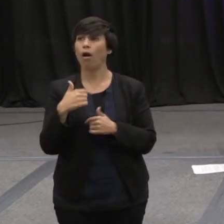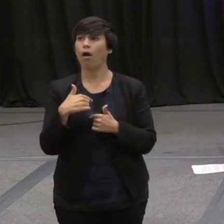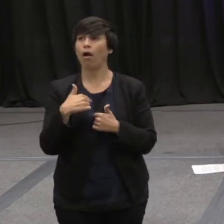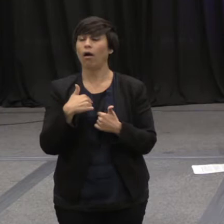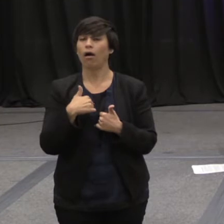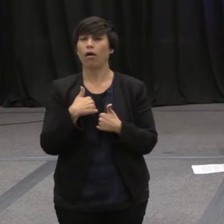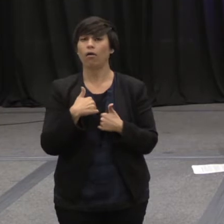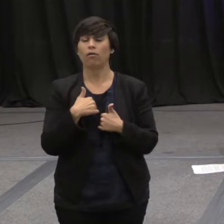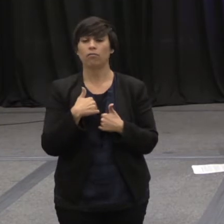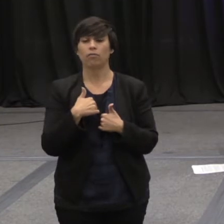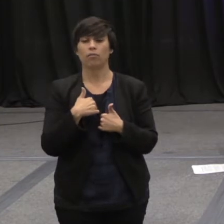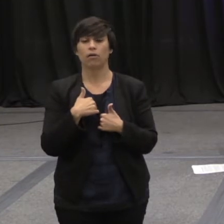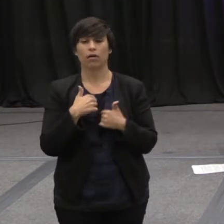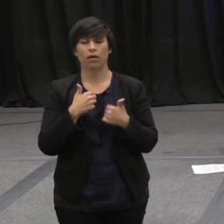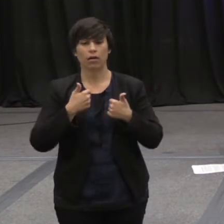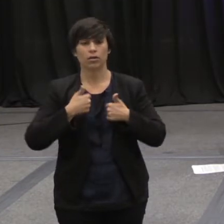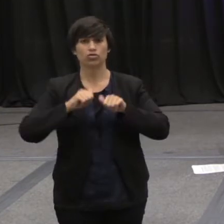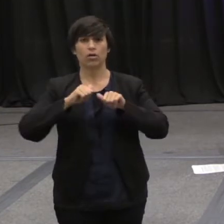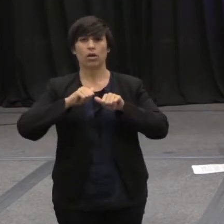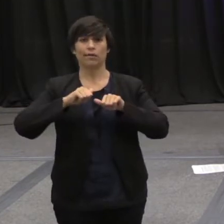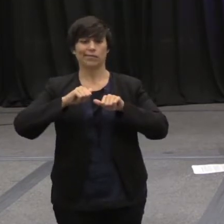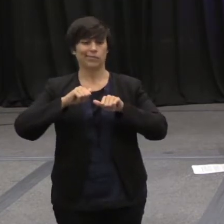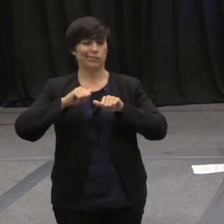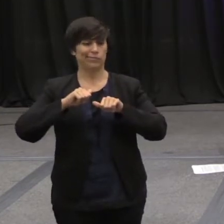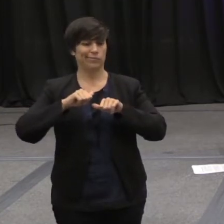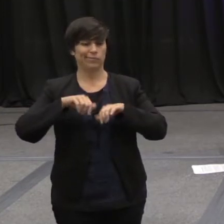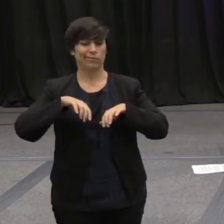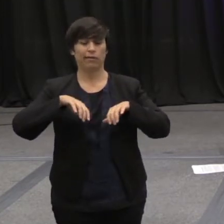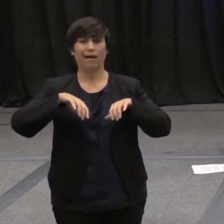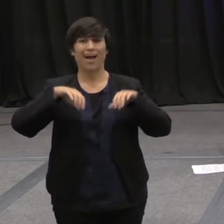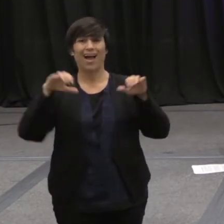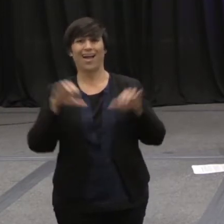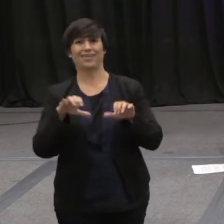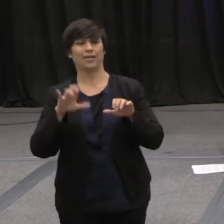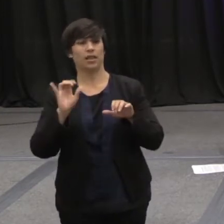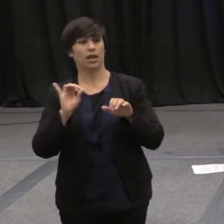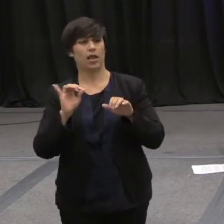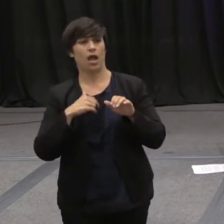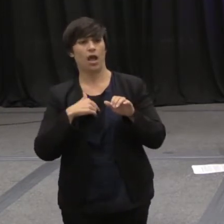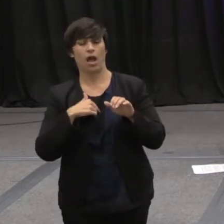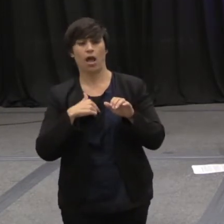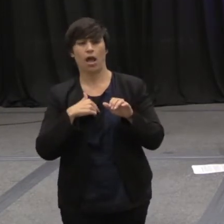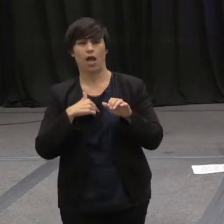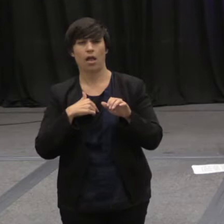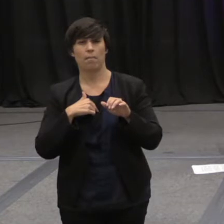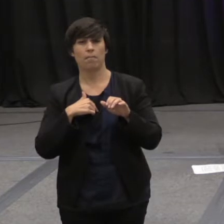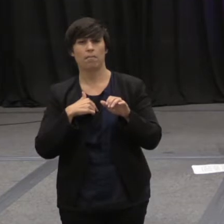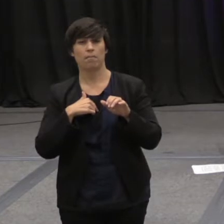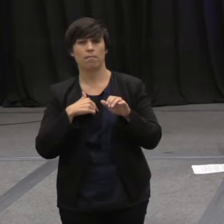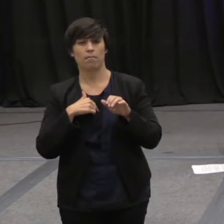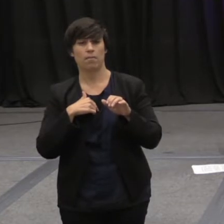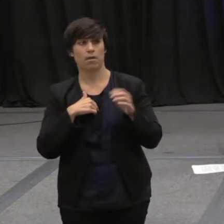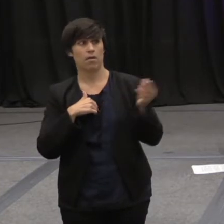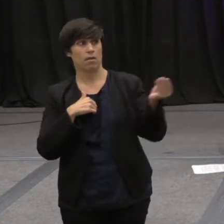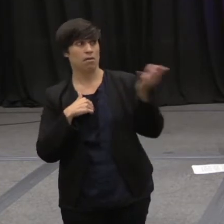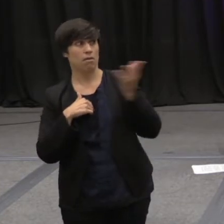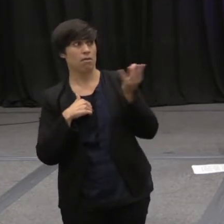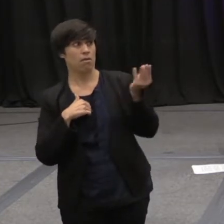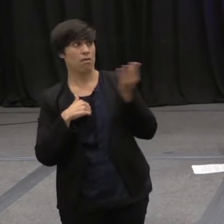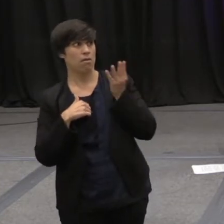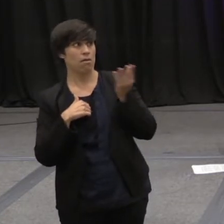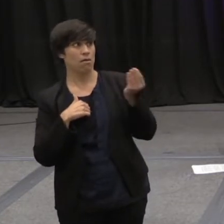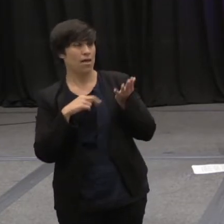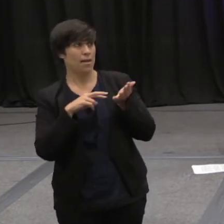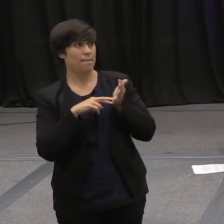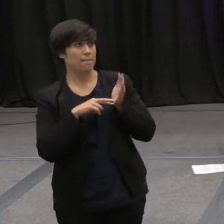any way at all that will show I am running as far as I can, as fast as I can from what I was told it means